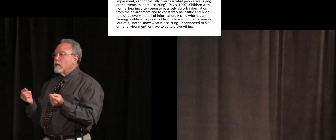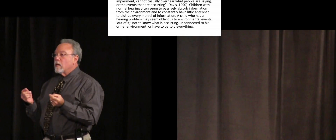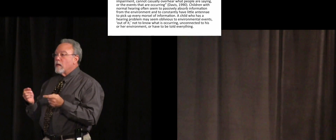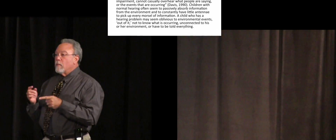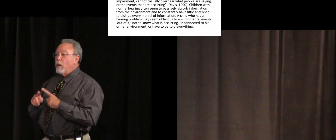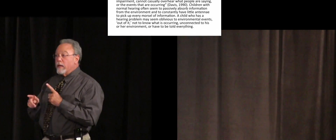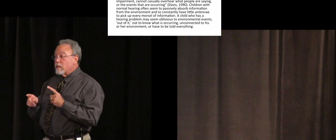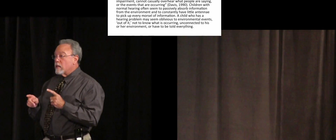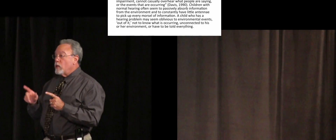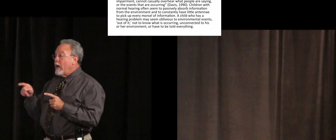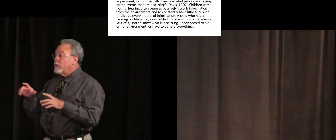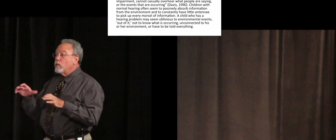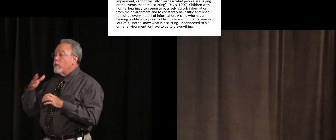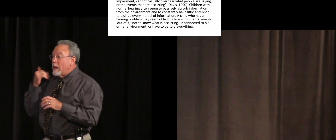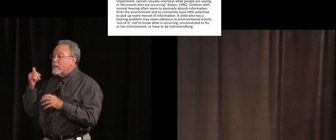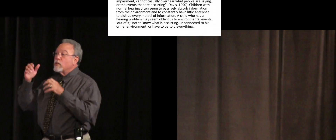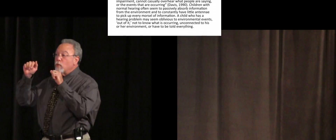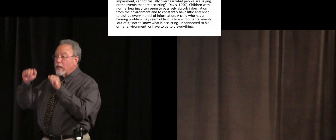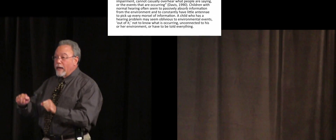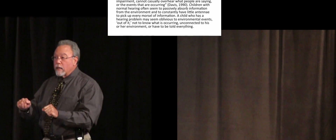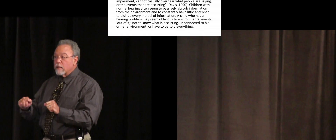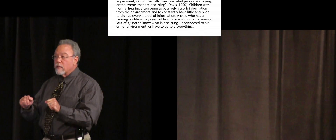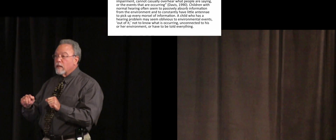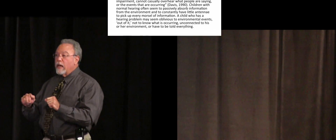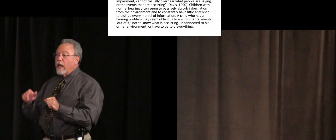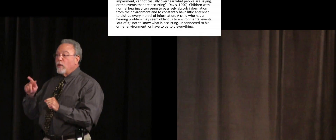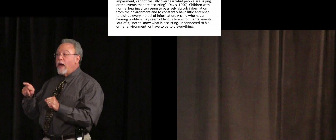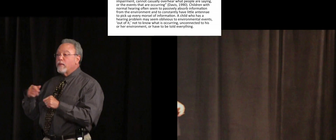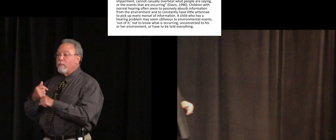and fear of taking a risk.